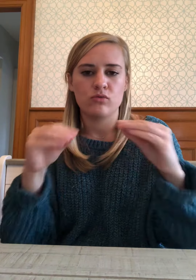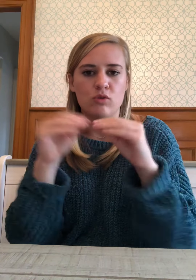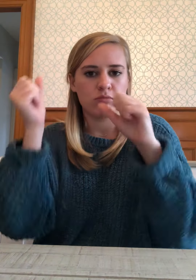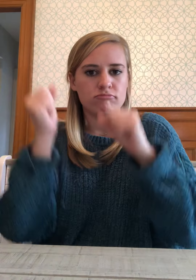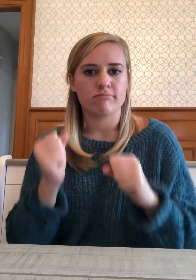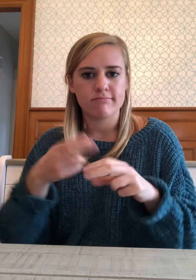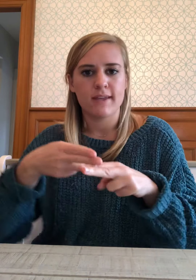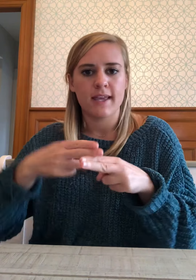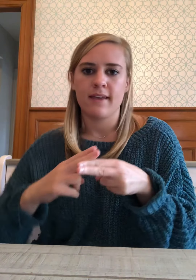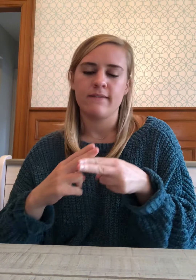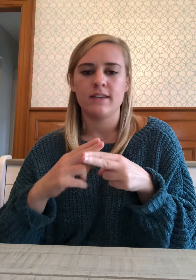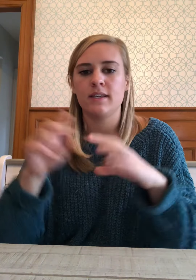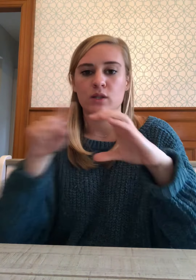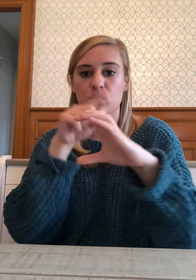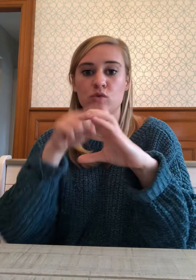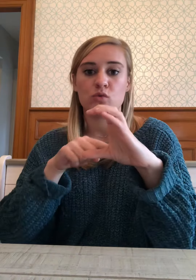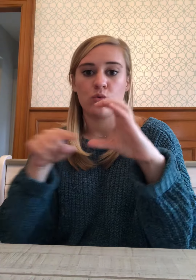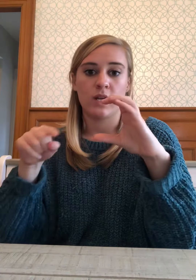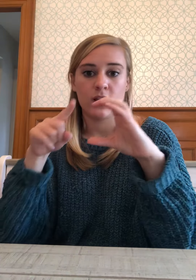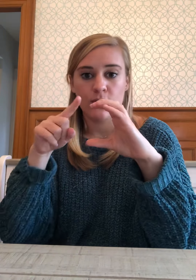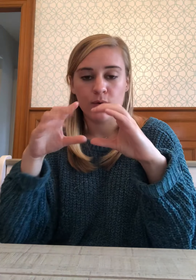wire. So